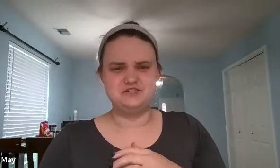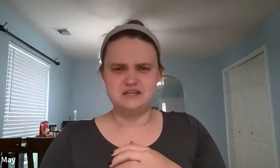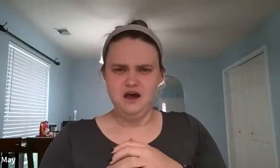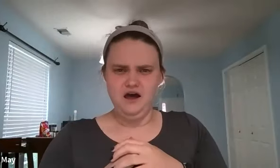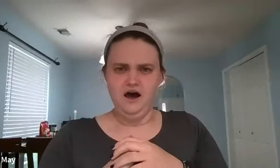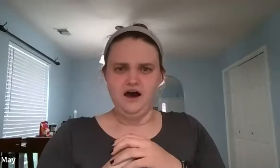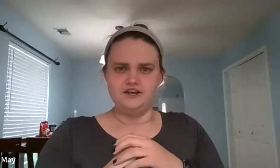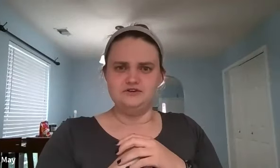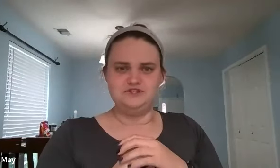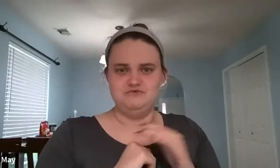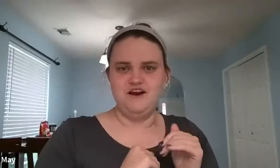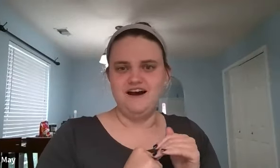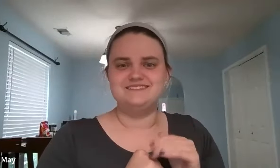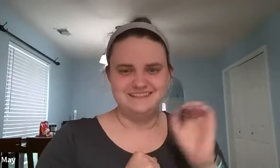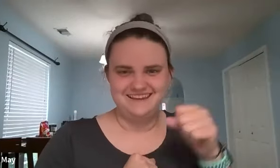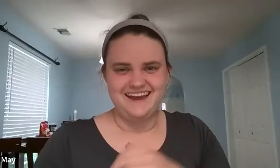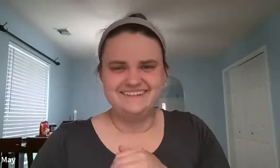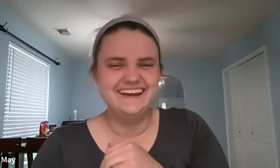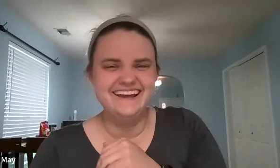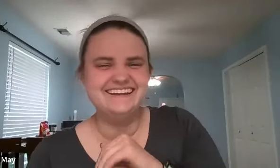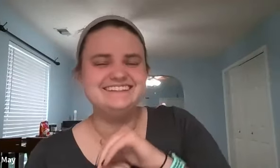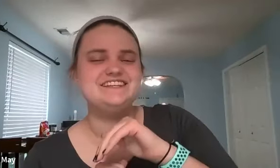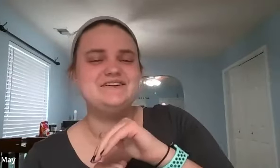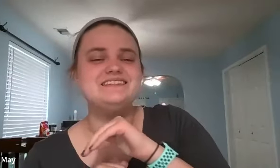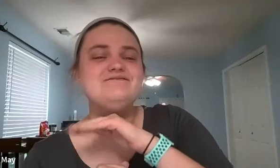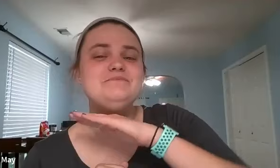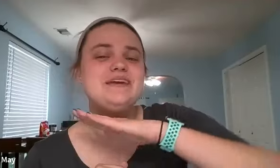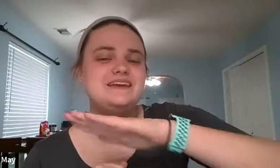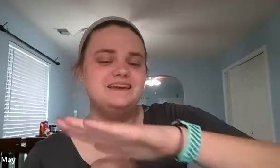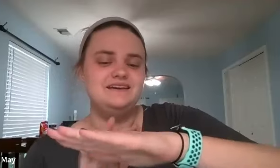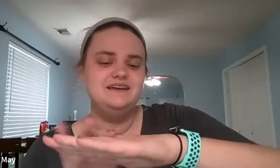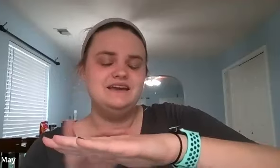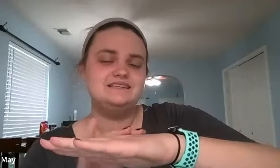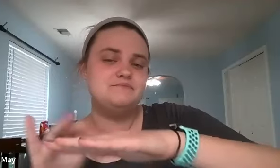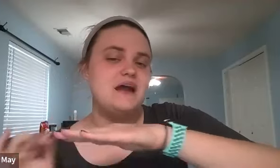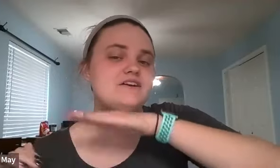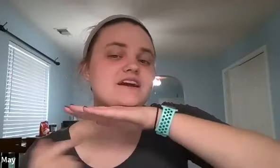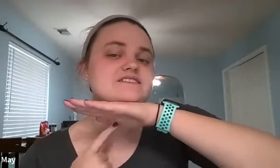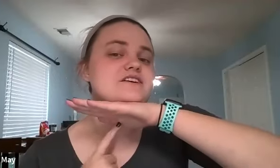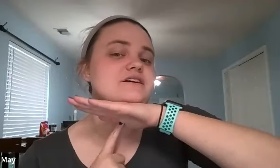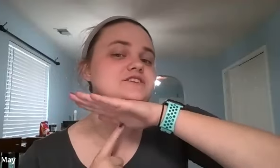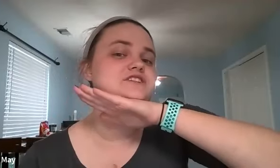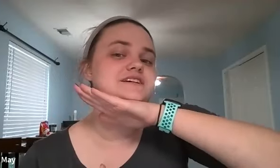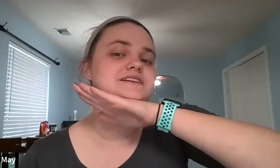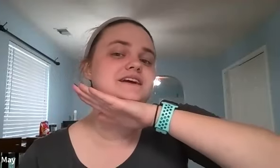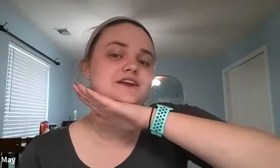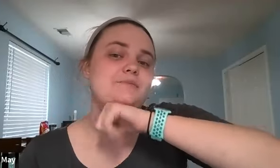like, oh, you do not. I was like, yeah. So the sign for pig is the back of your hand's going to go under your chin and you go